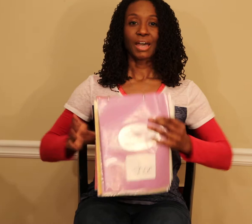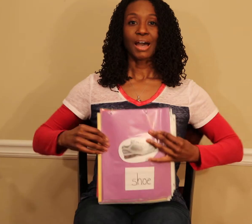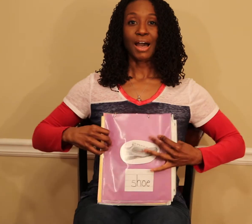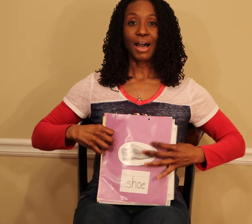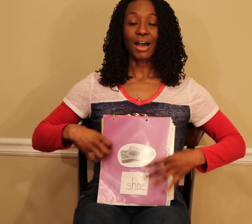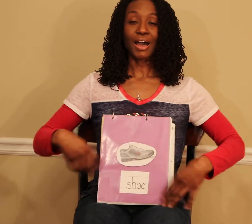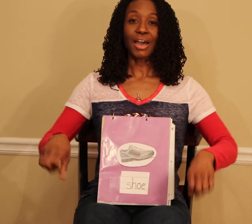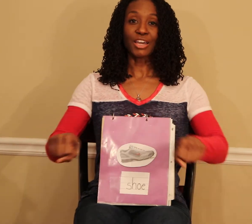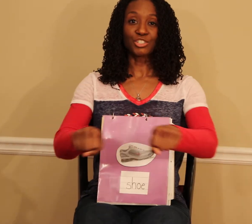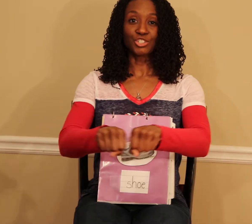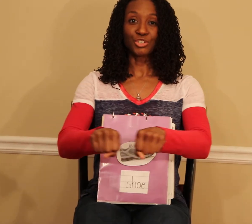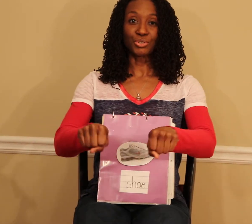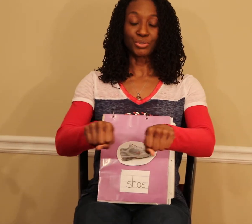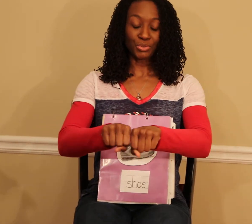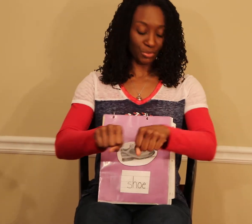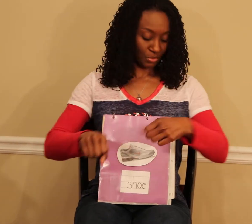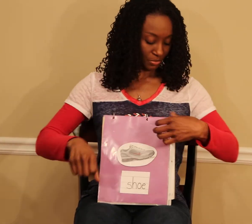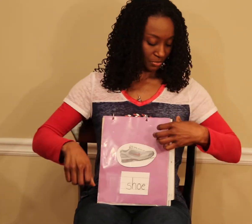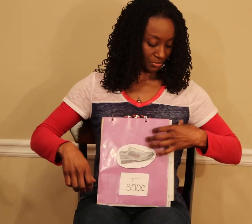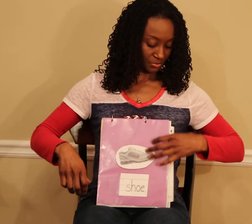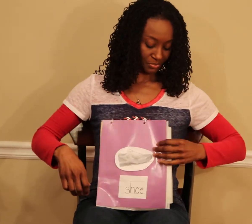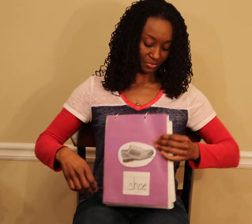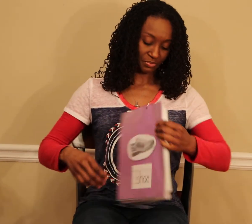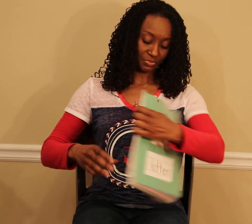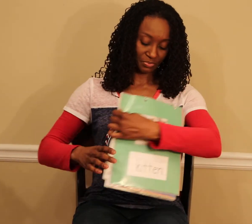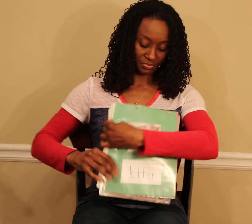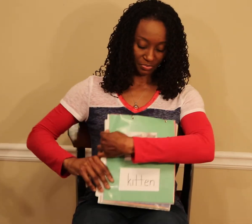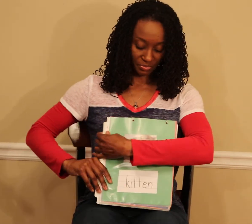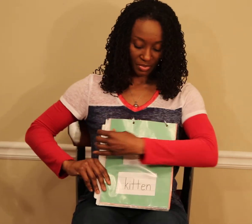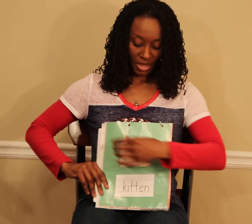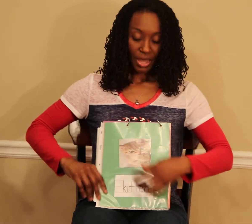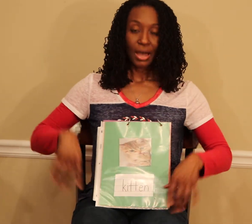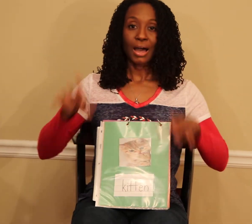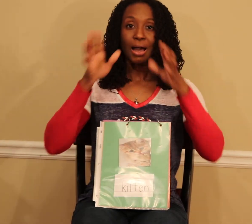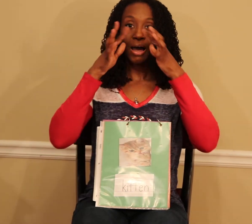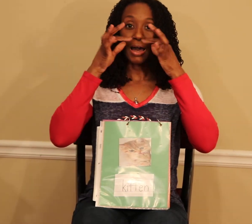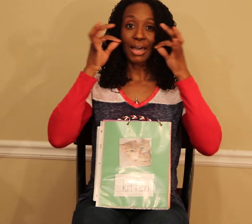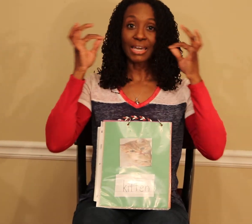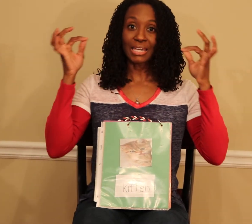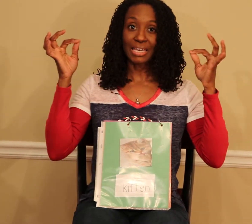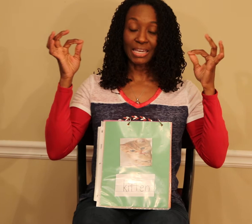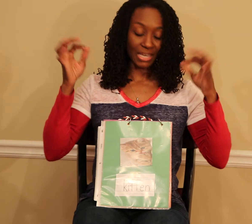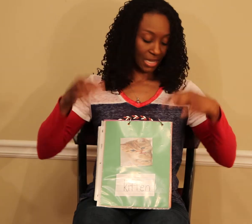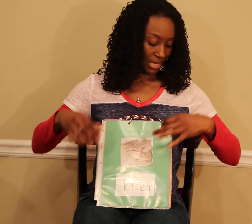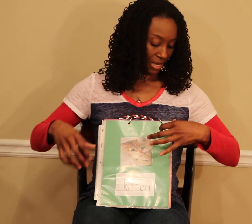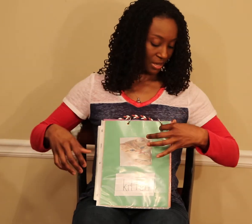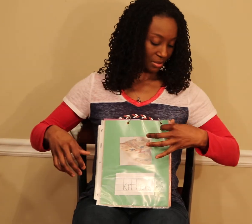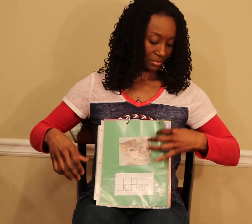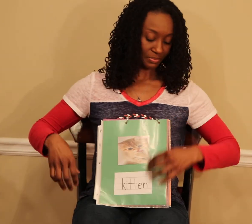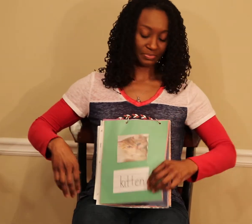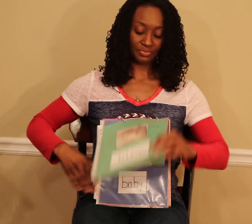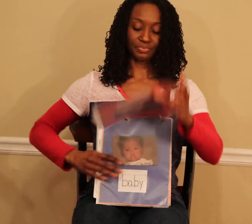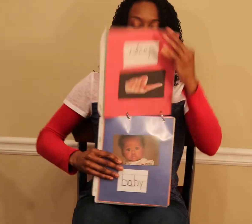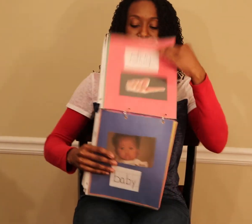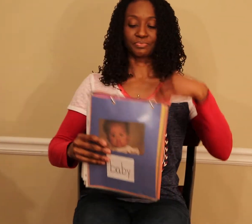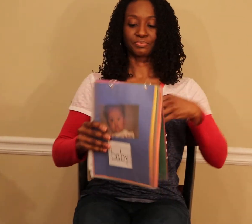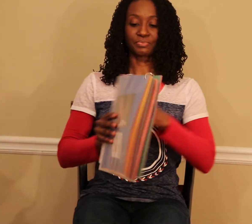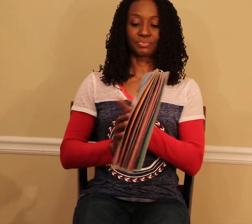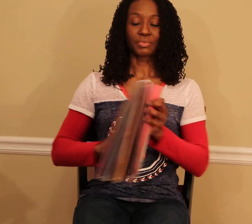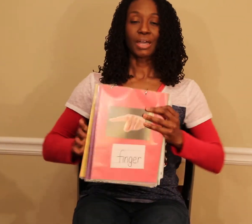puppy. Hi, shoe. Hi, shoe. Hi, kitty. Hi,